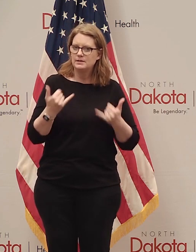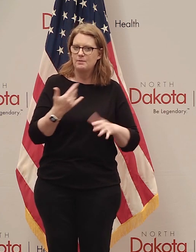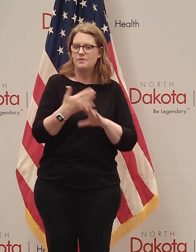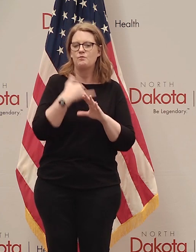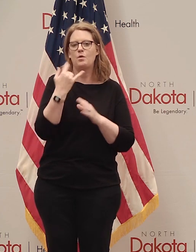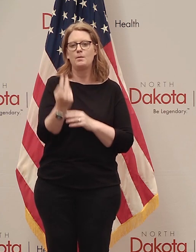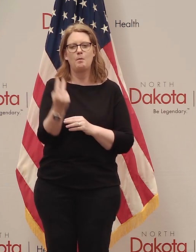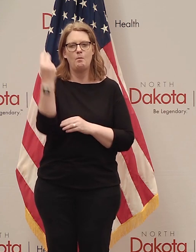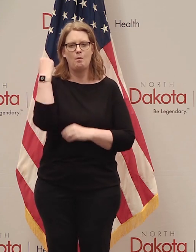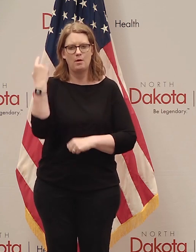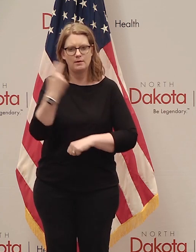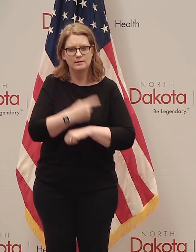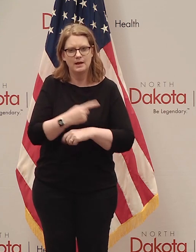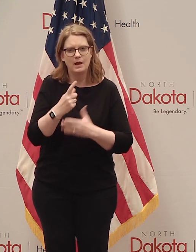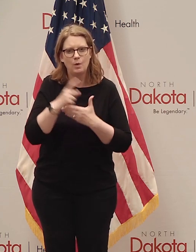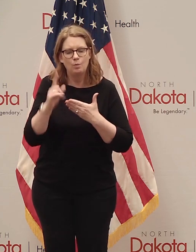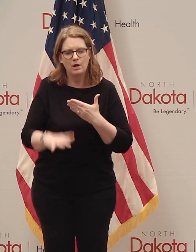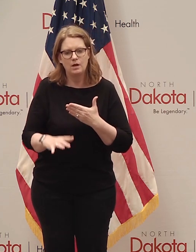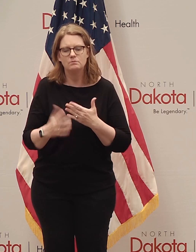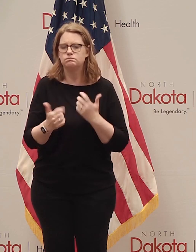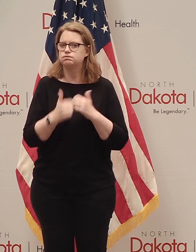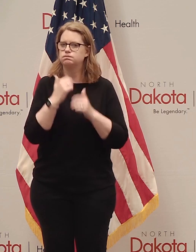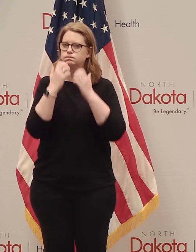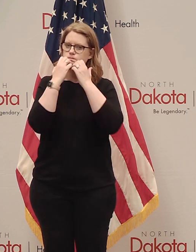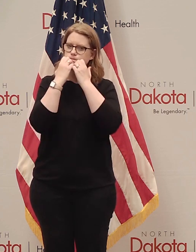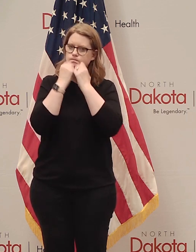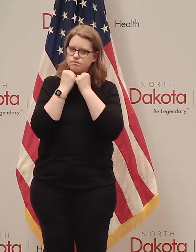most sacred holidays.